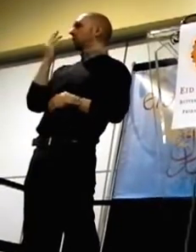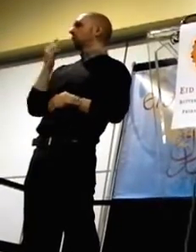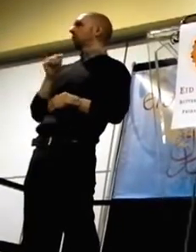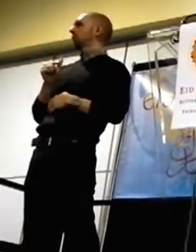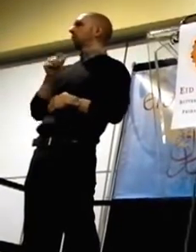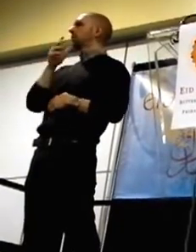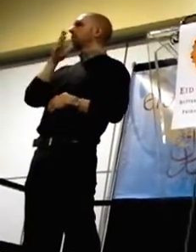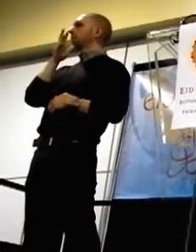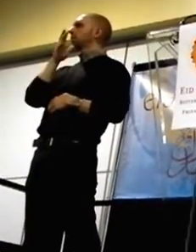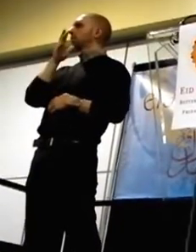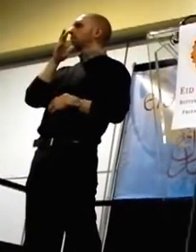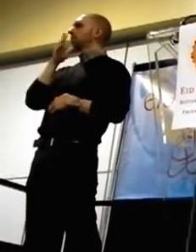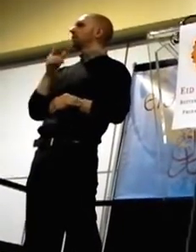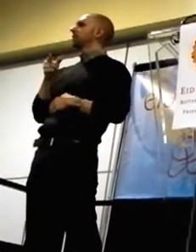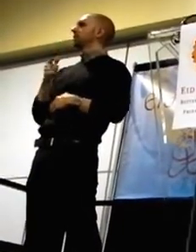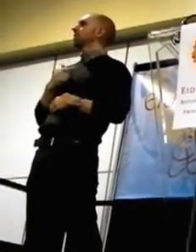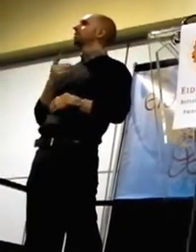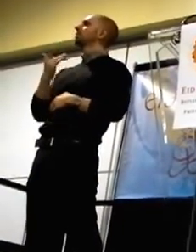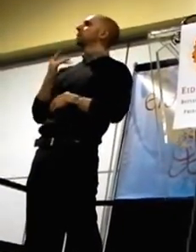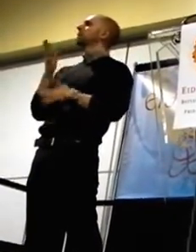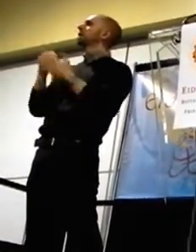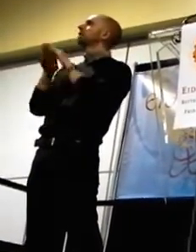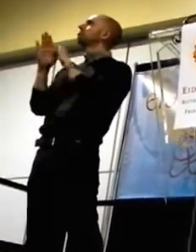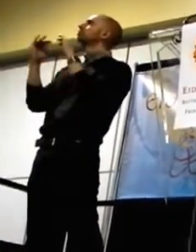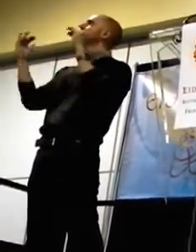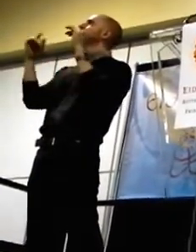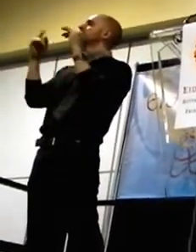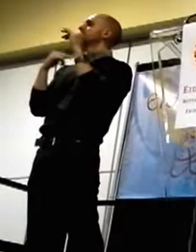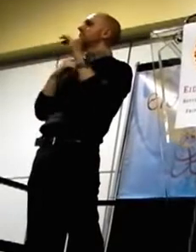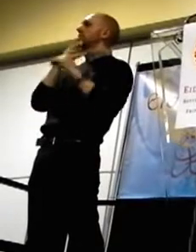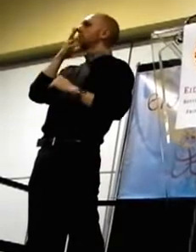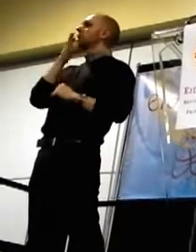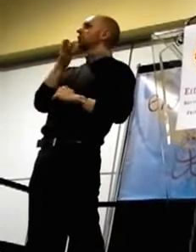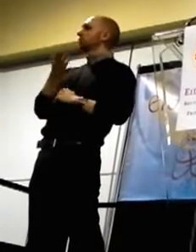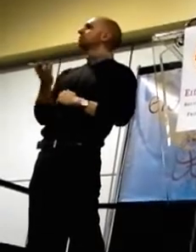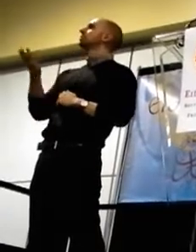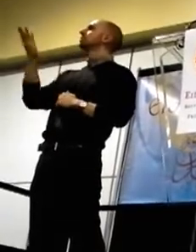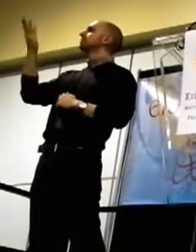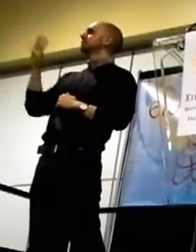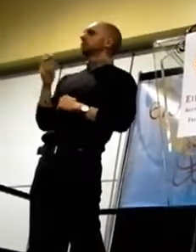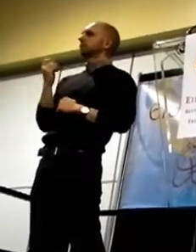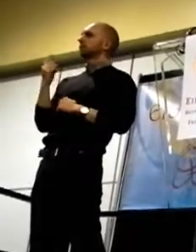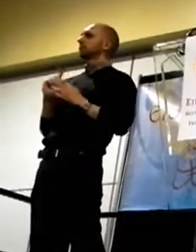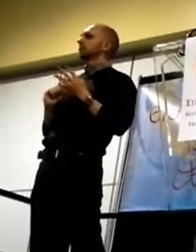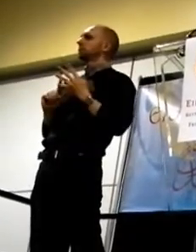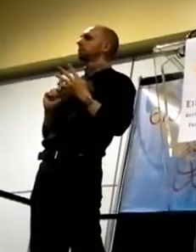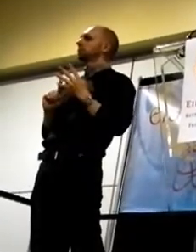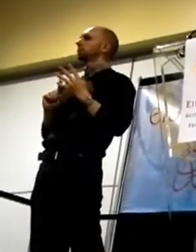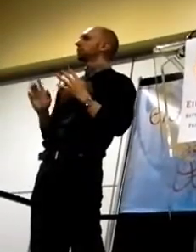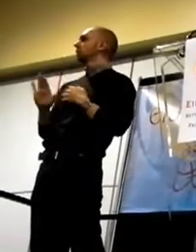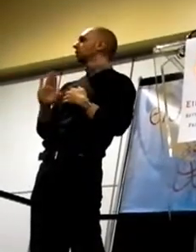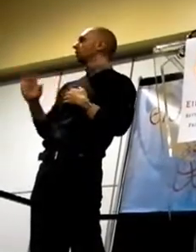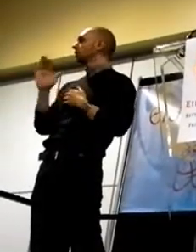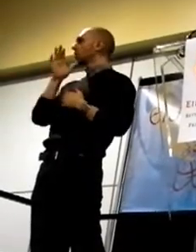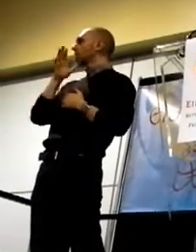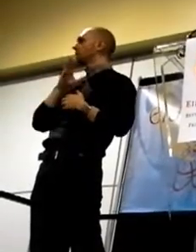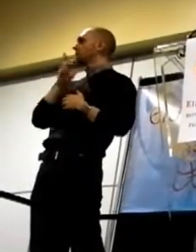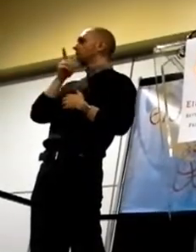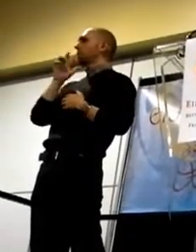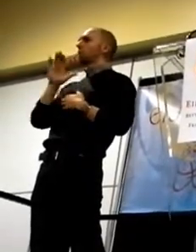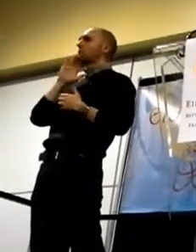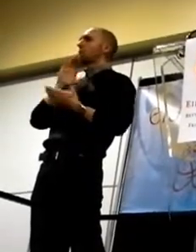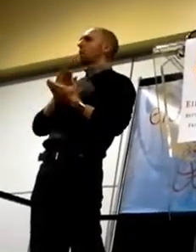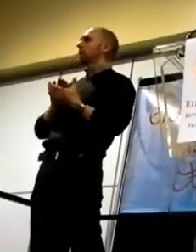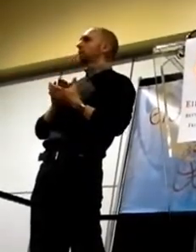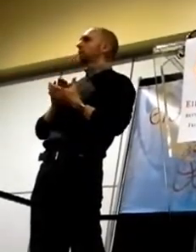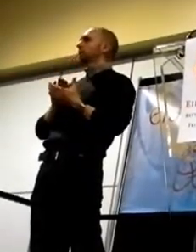feet of mothers. Whether they are your wives, hunna libasun lakum wa antum libasun lahun.